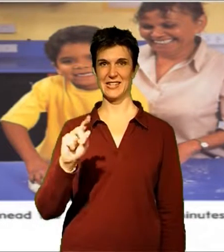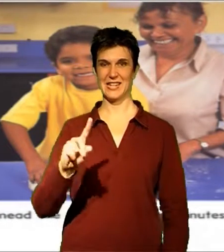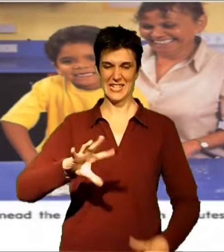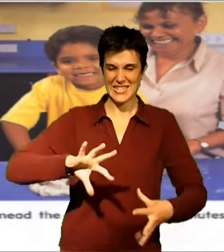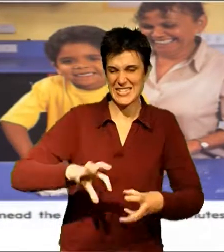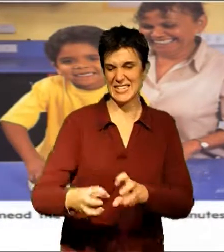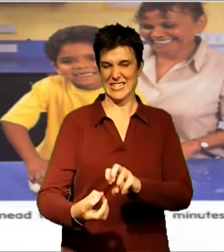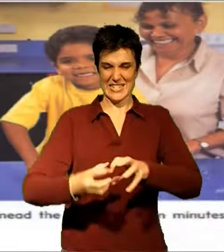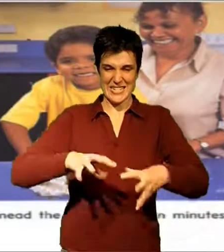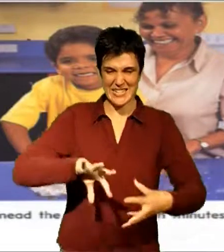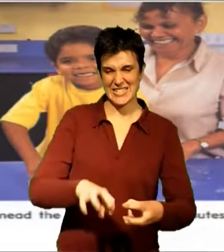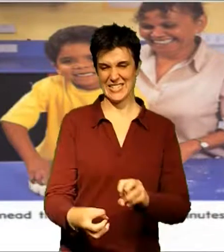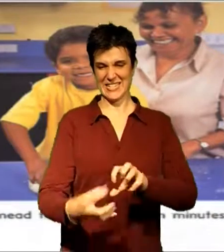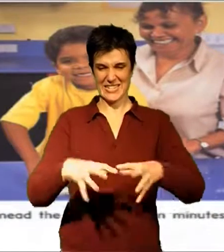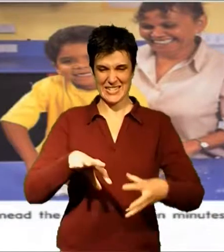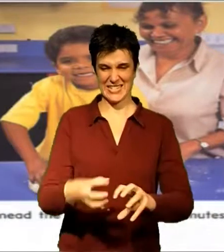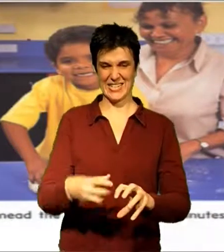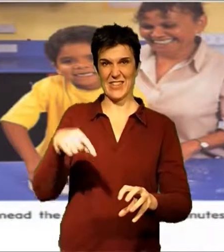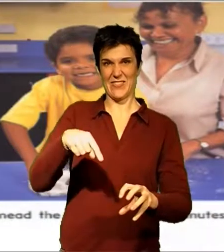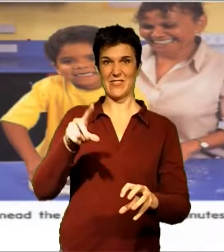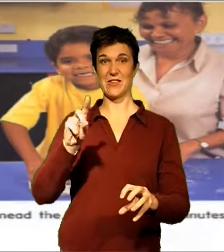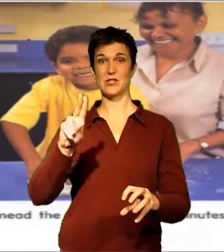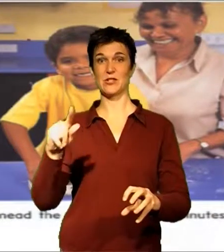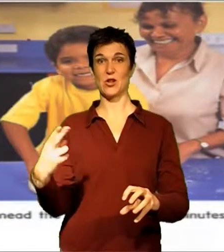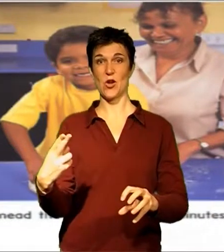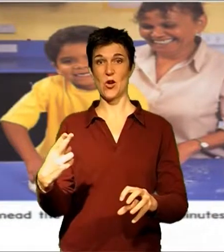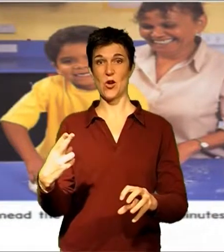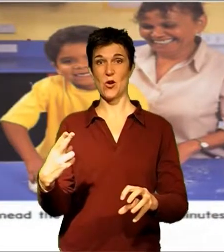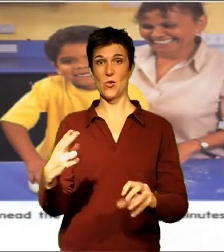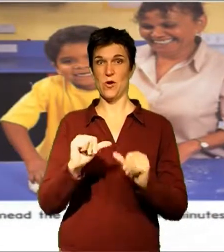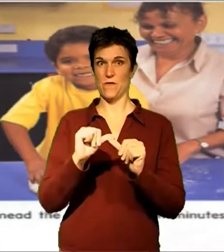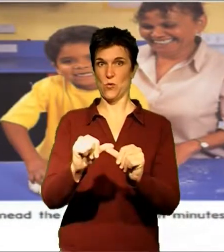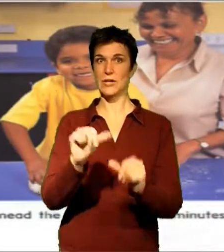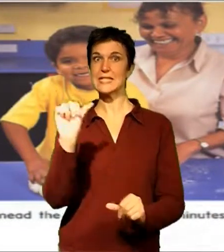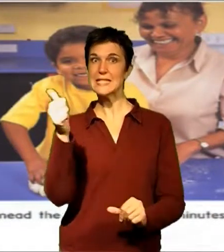I knead the dough for 10 minutes.